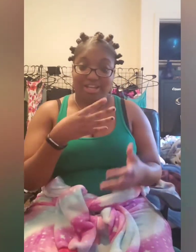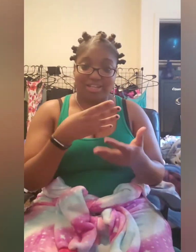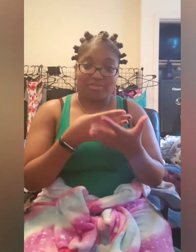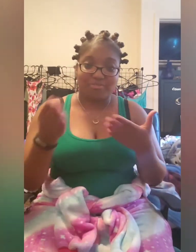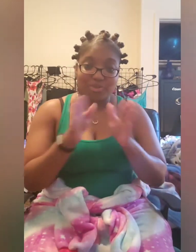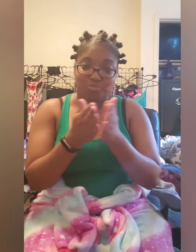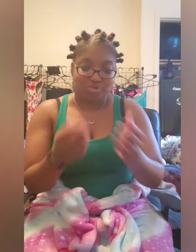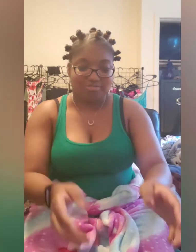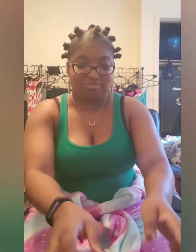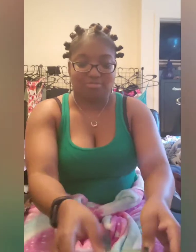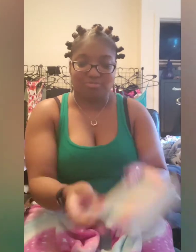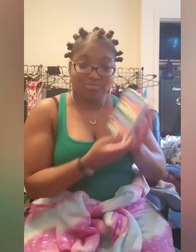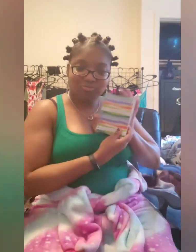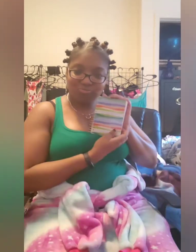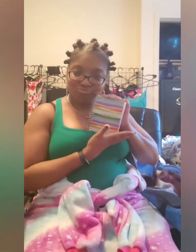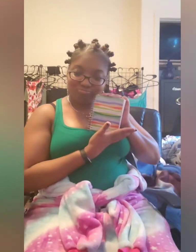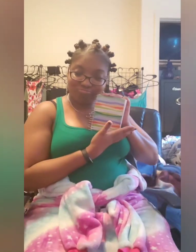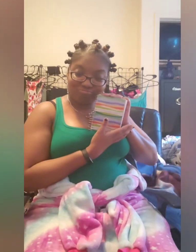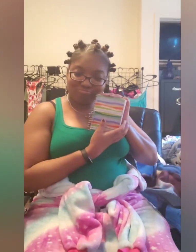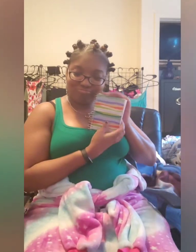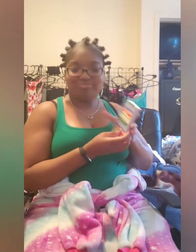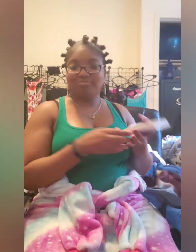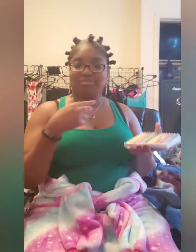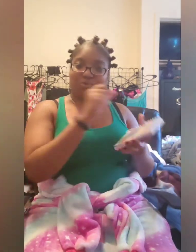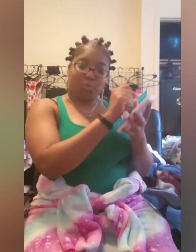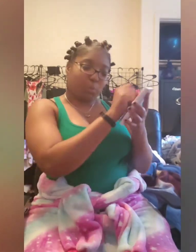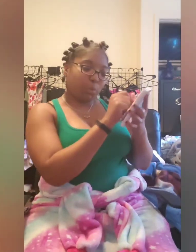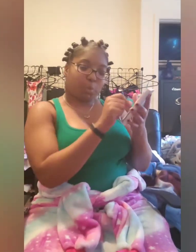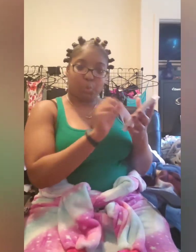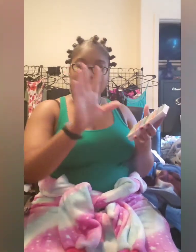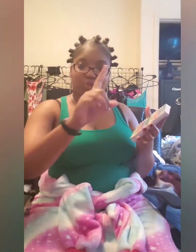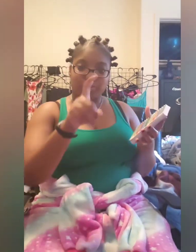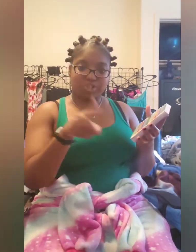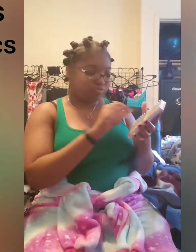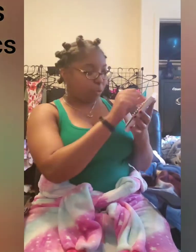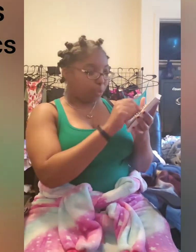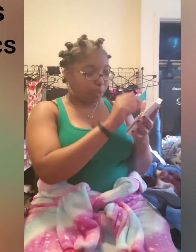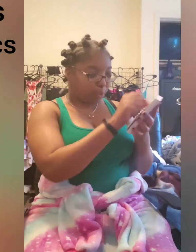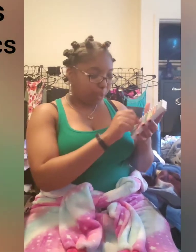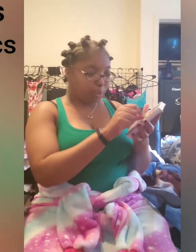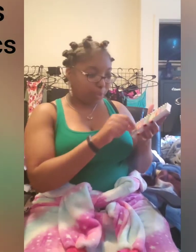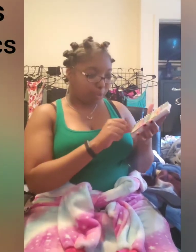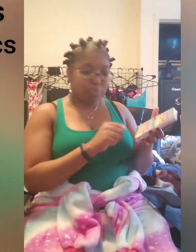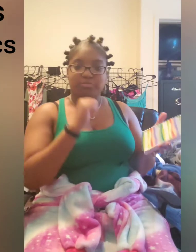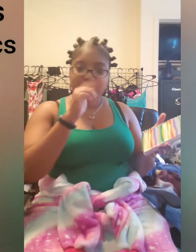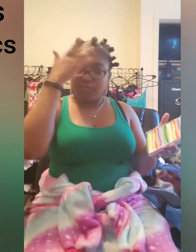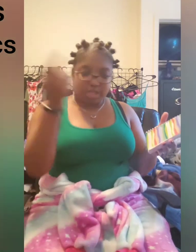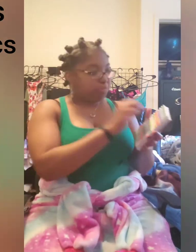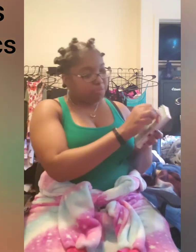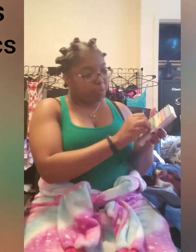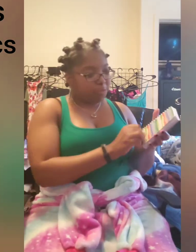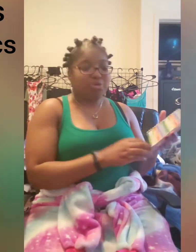explain it for those who aren't sure. But before we talk about it, I got me a book so I could write down all your questions about